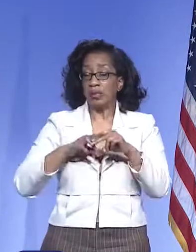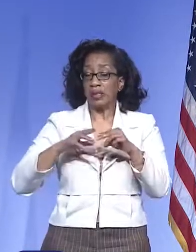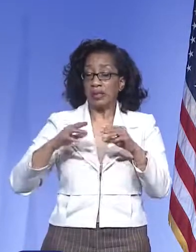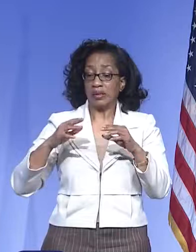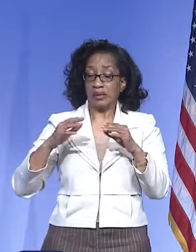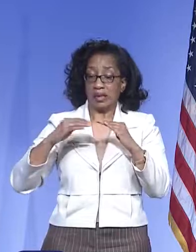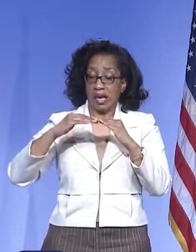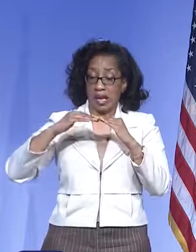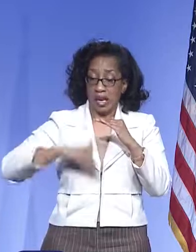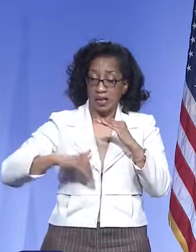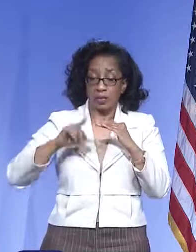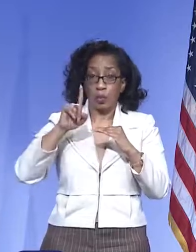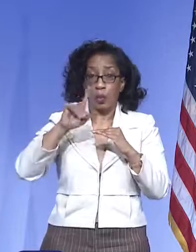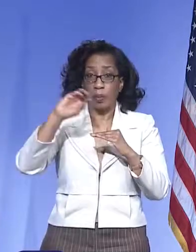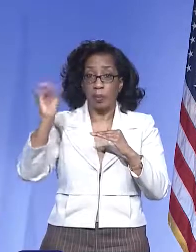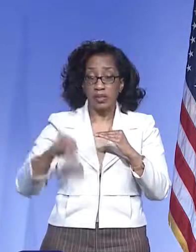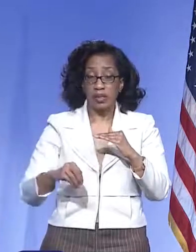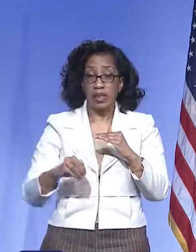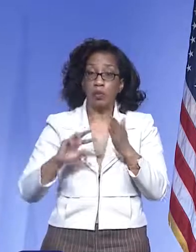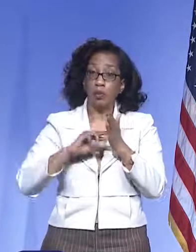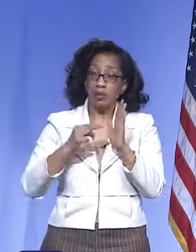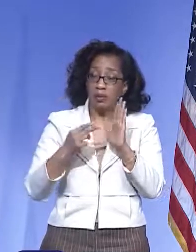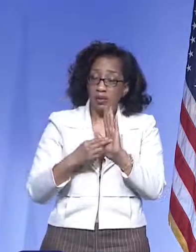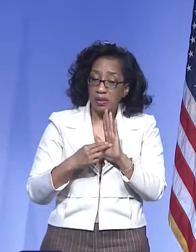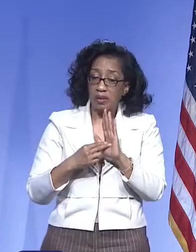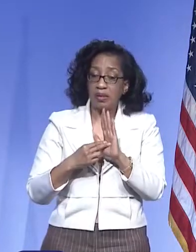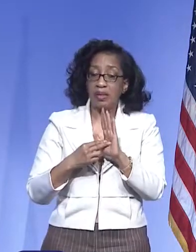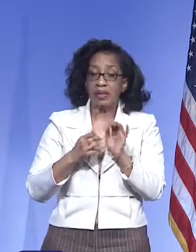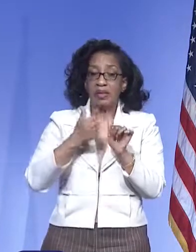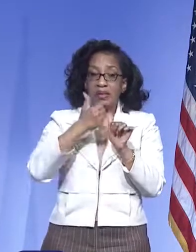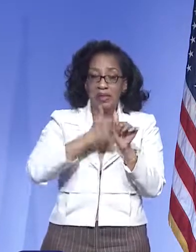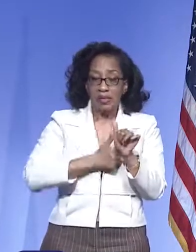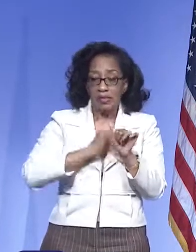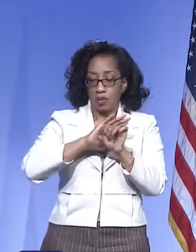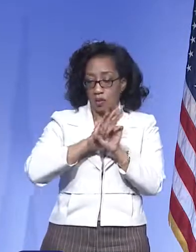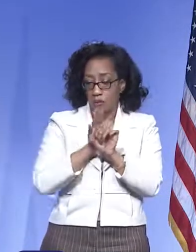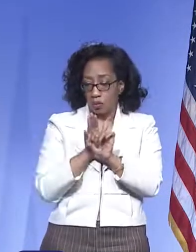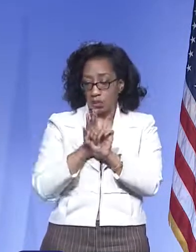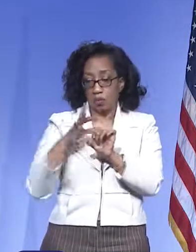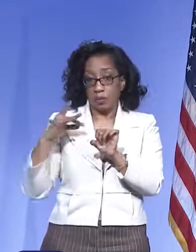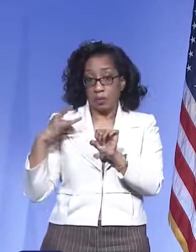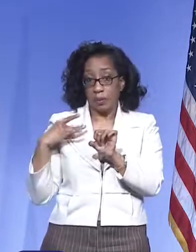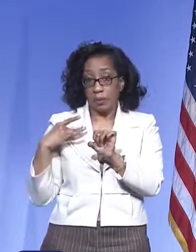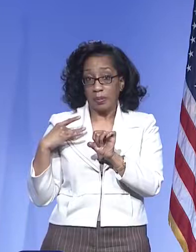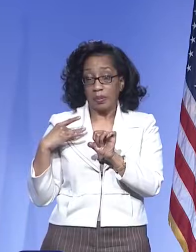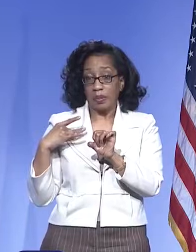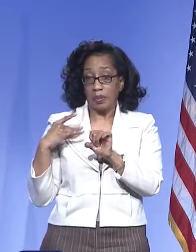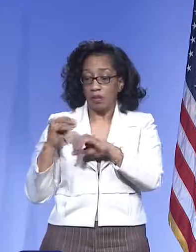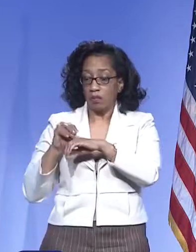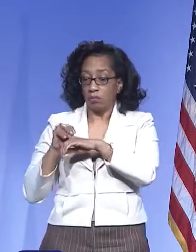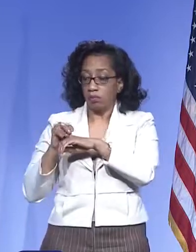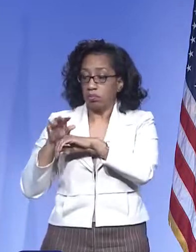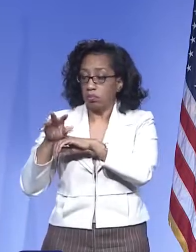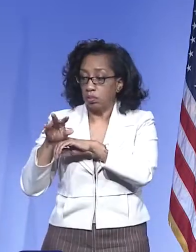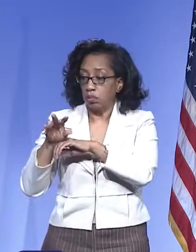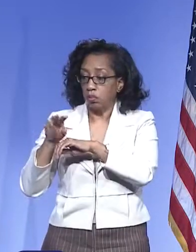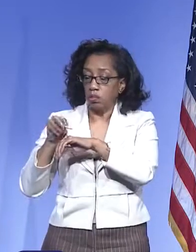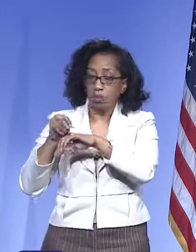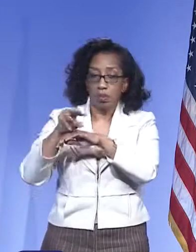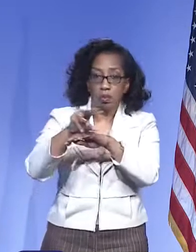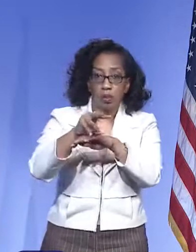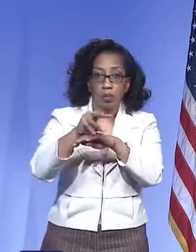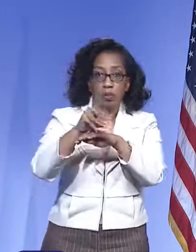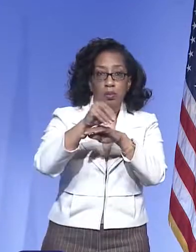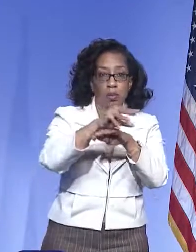were shrinking the future epidemic. Each case was producing less than 1 new case. But last